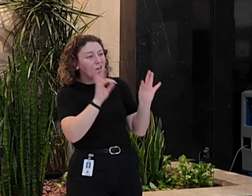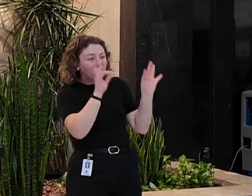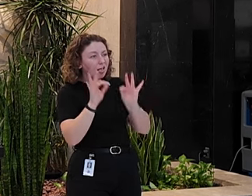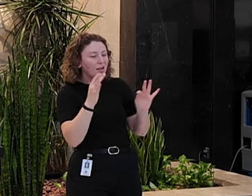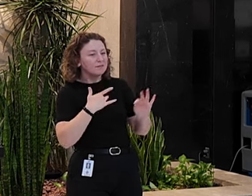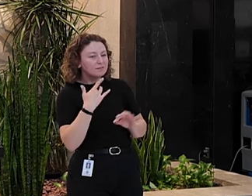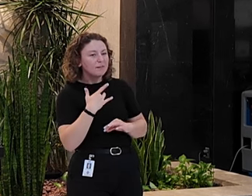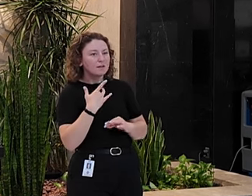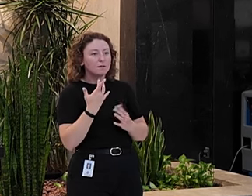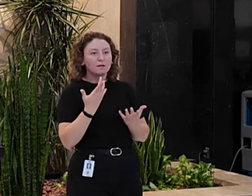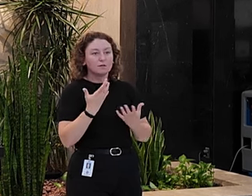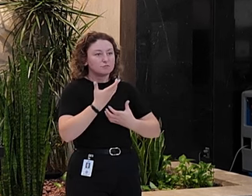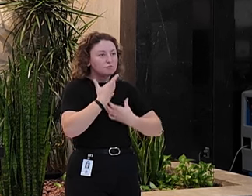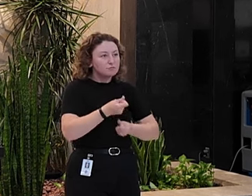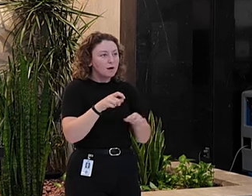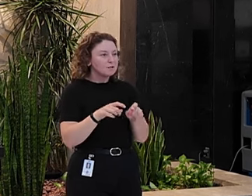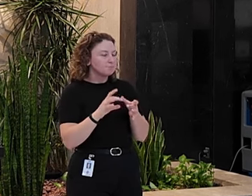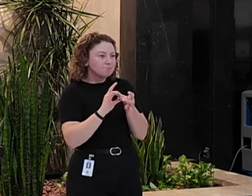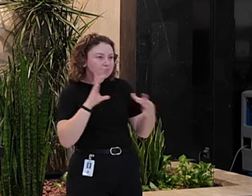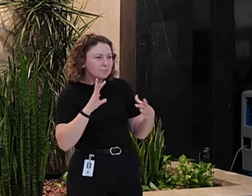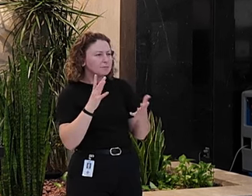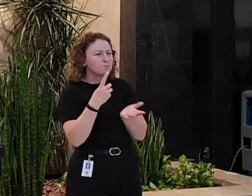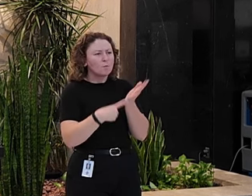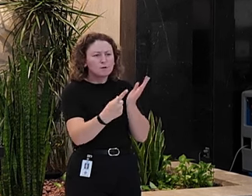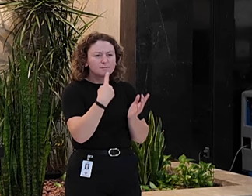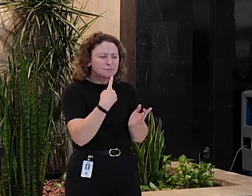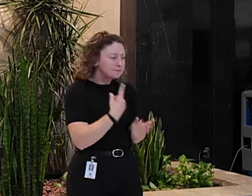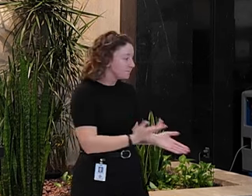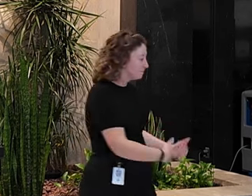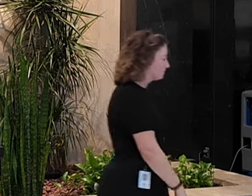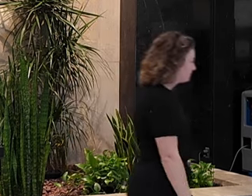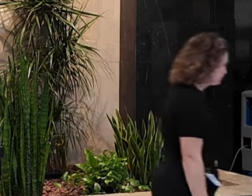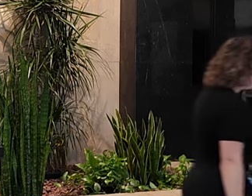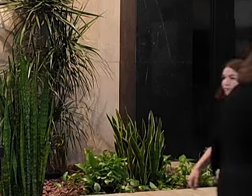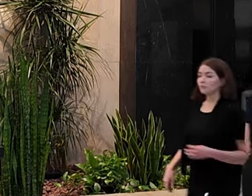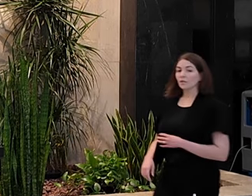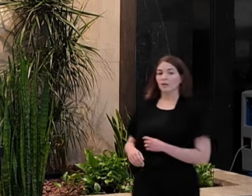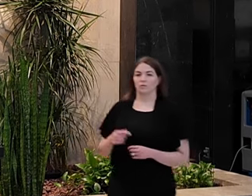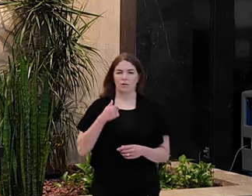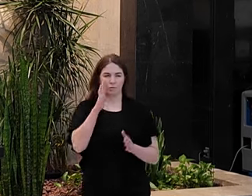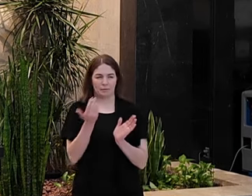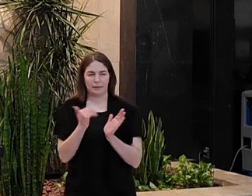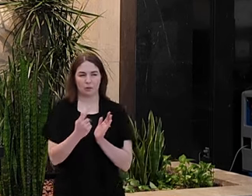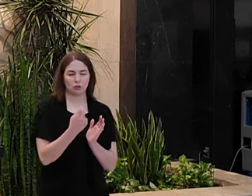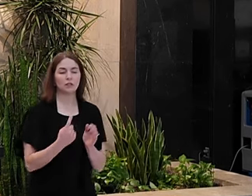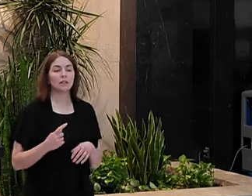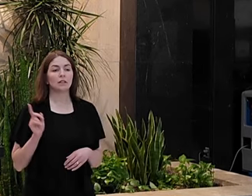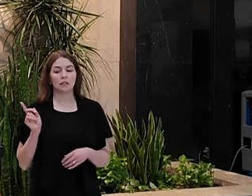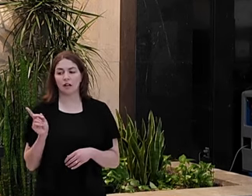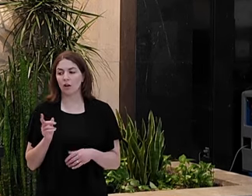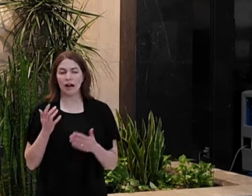bit, trust is severed, what do you have to say to those people? Yeah, the question is, what do I have to say to Richmond residents who are frustrated and who